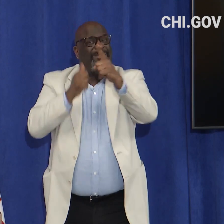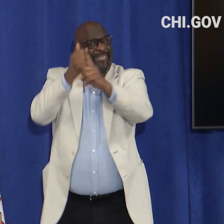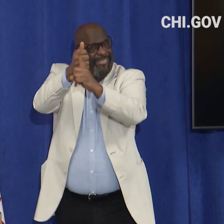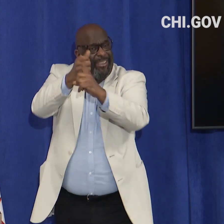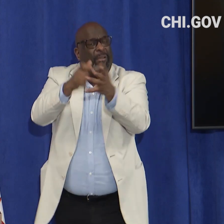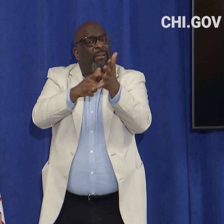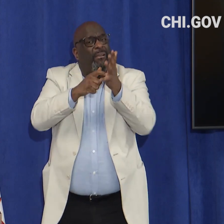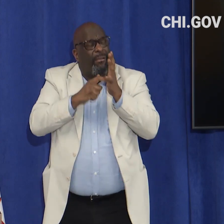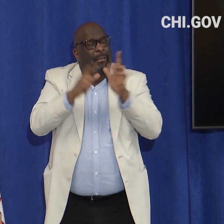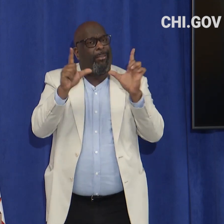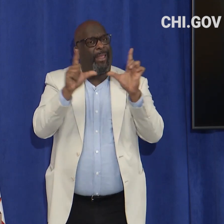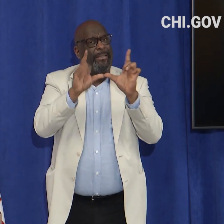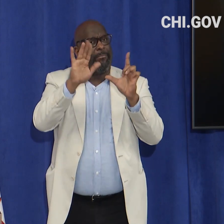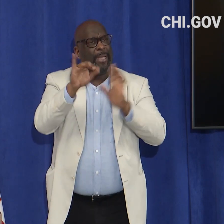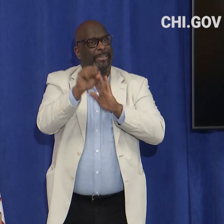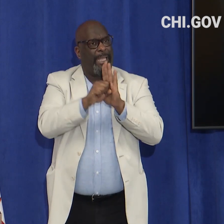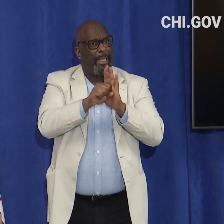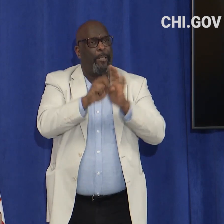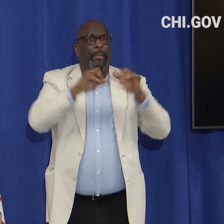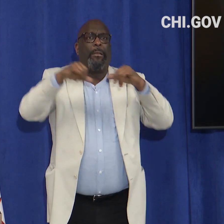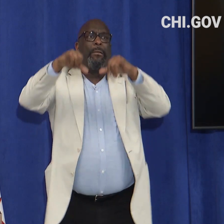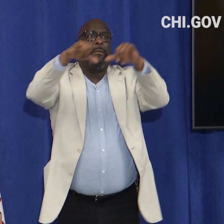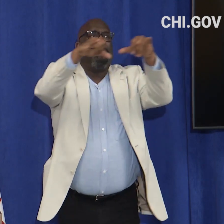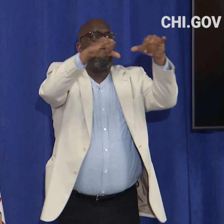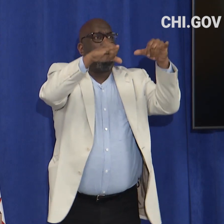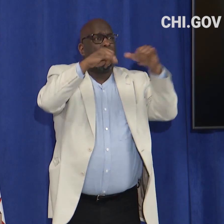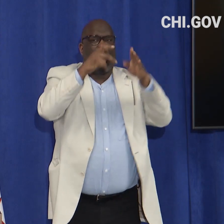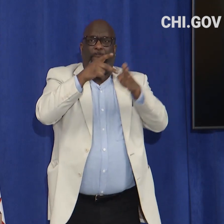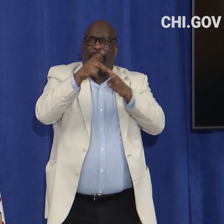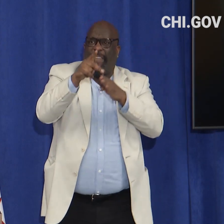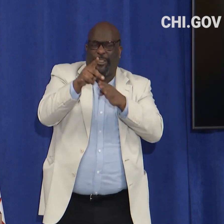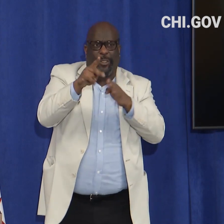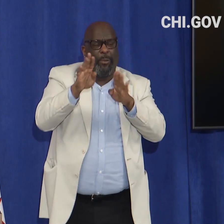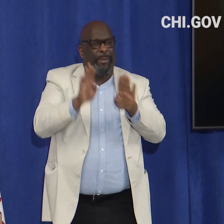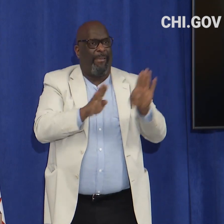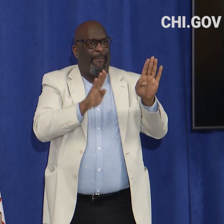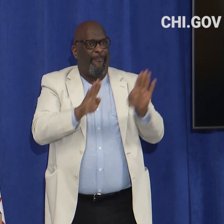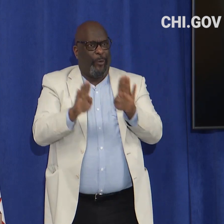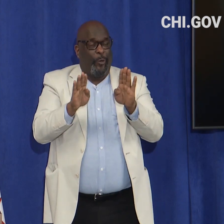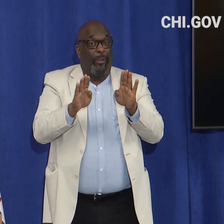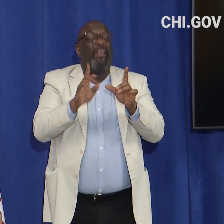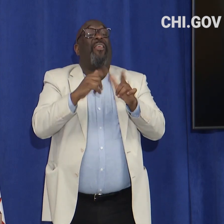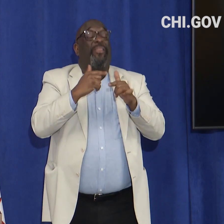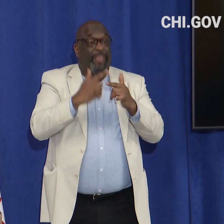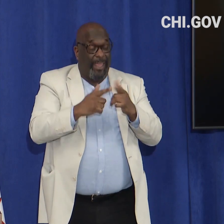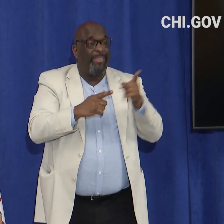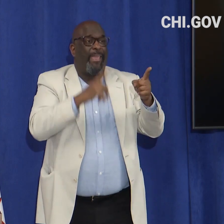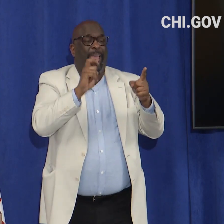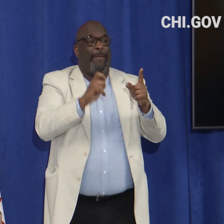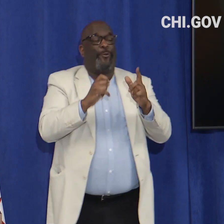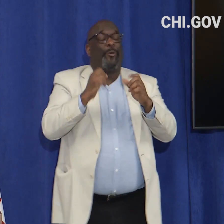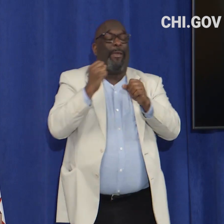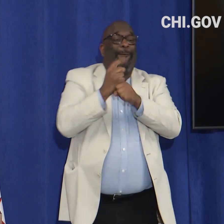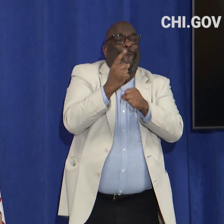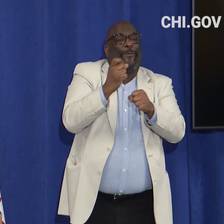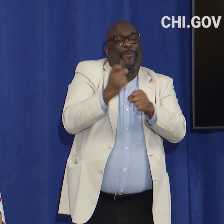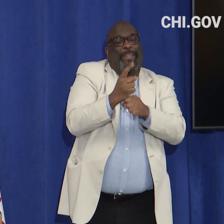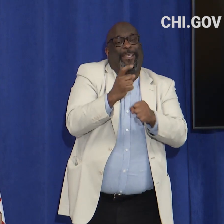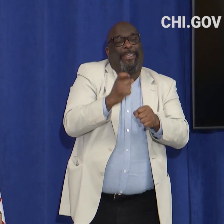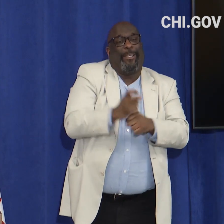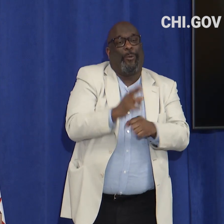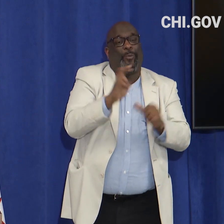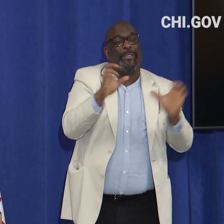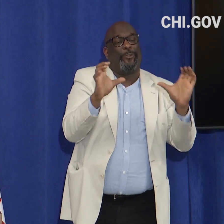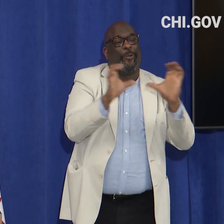There's a uniformity in the professionalism, and then they have to recertify themselves on a